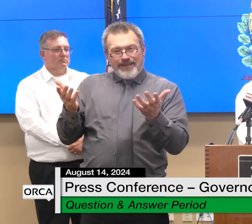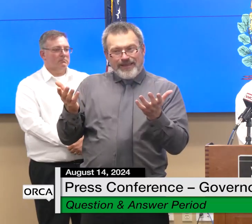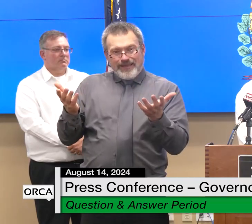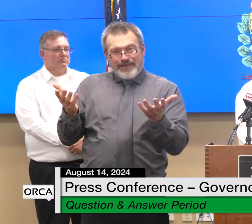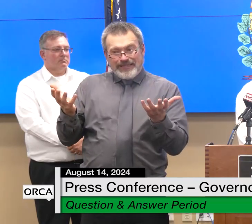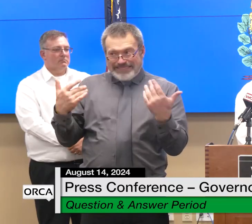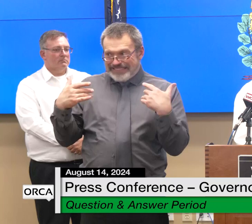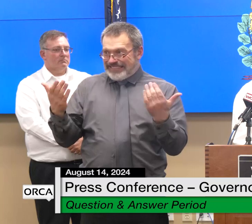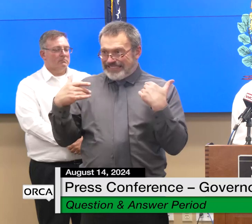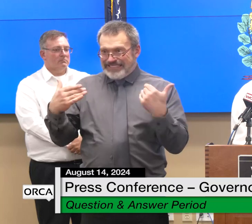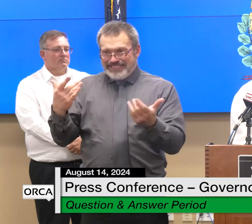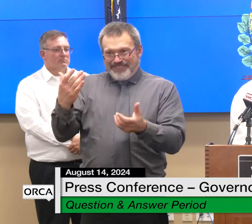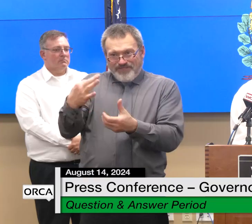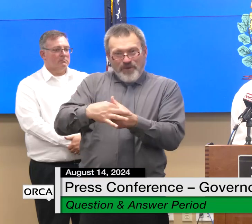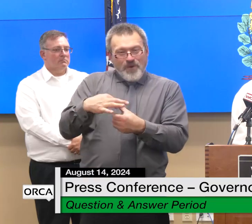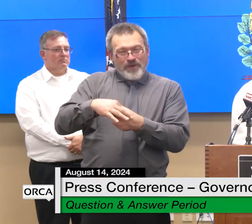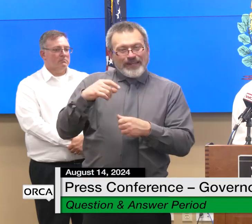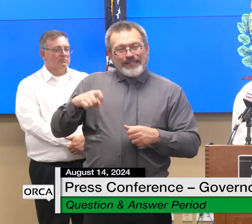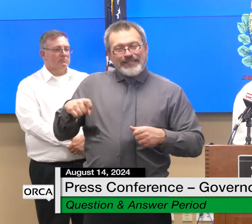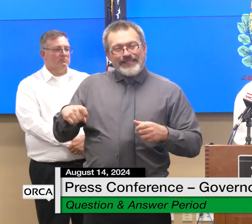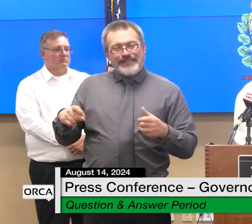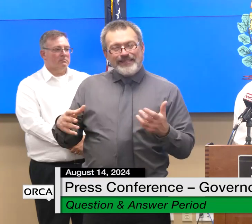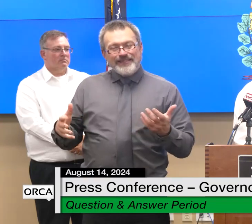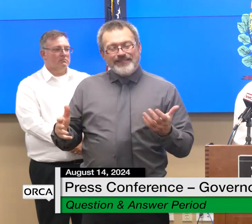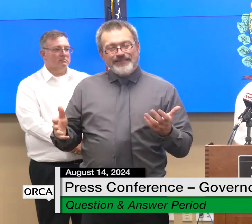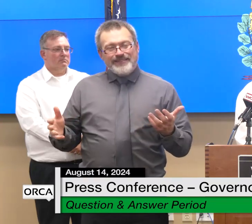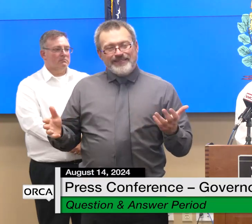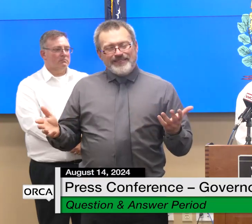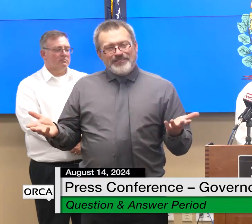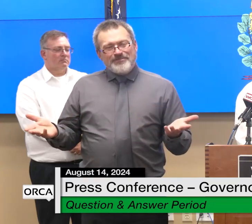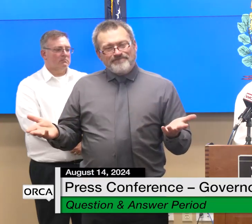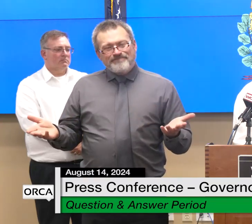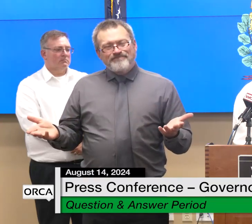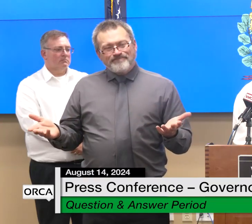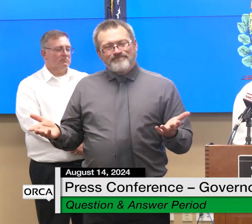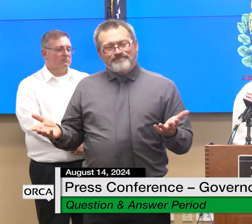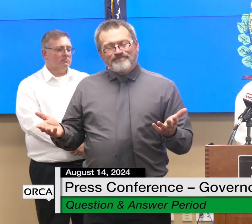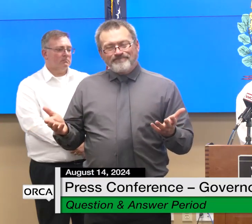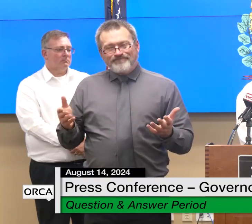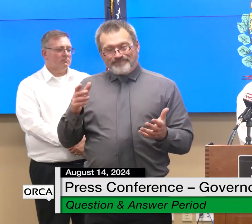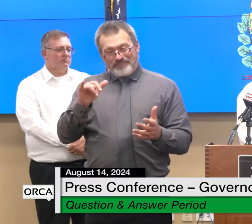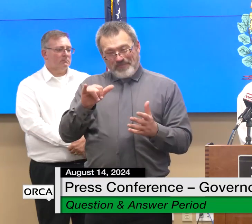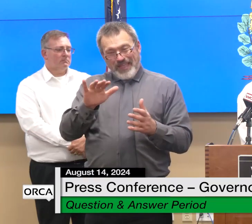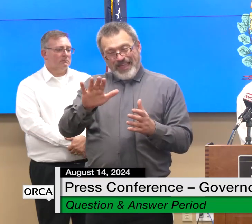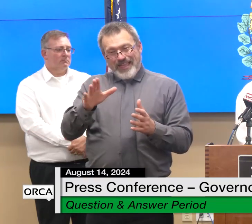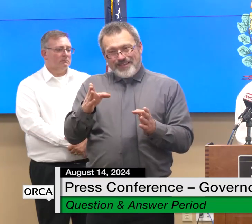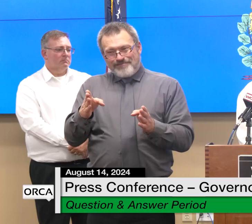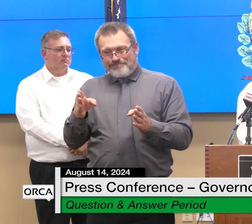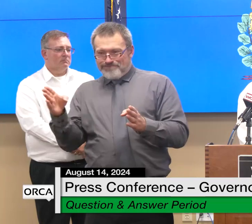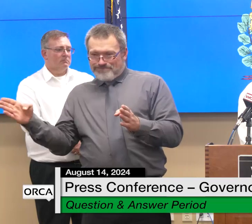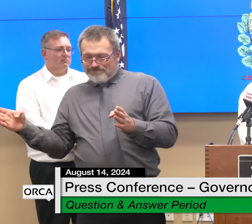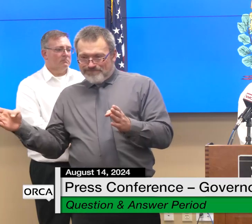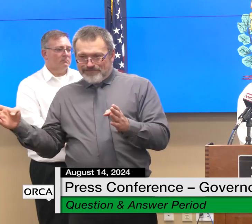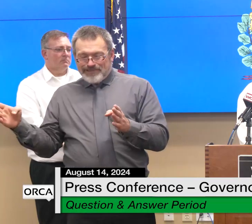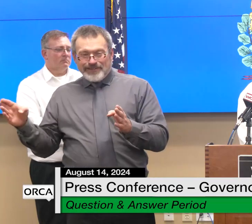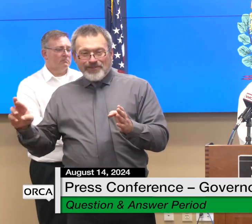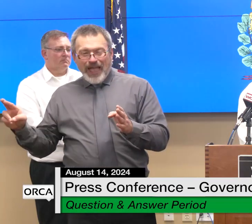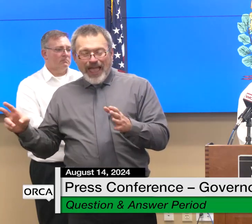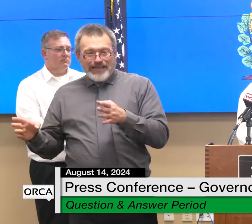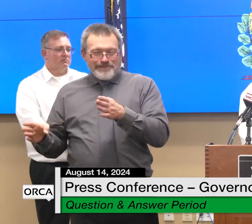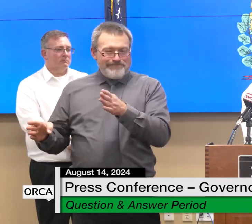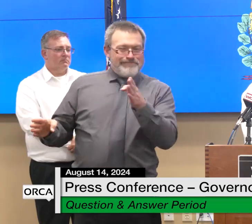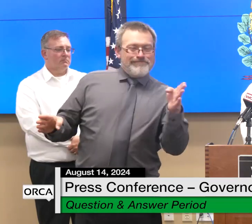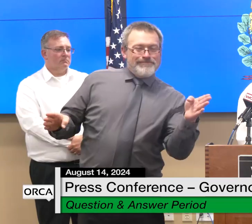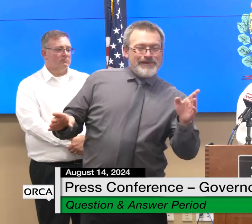vote. So you don't really get more polarization in some respects. You don't get the middle, because the middle doesn't seem